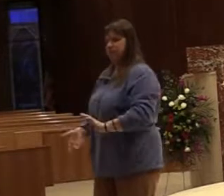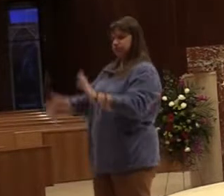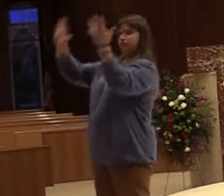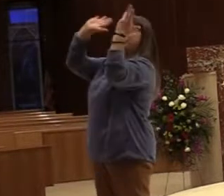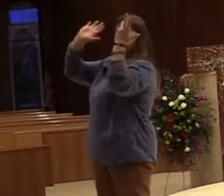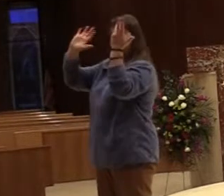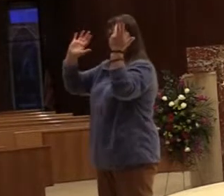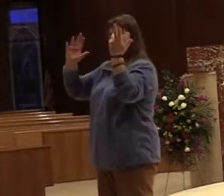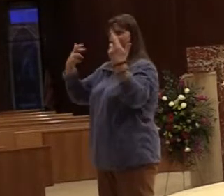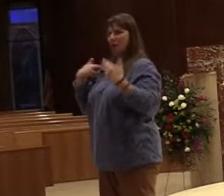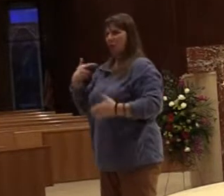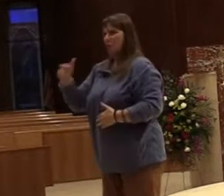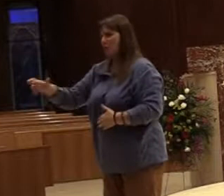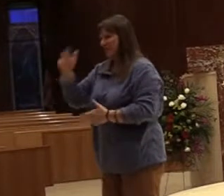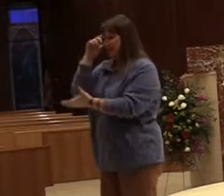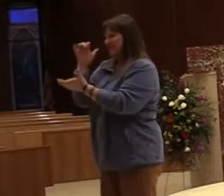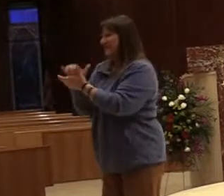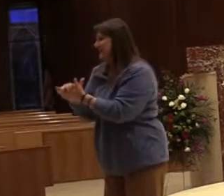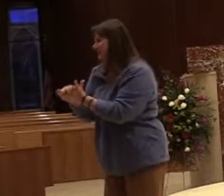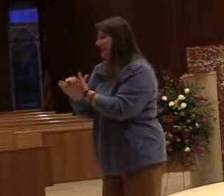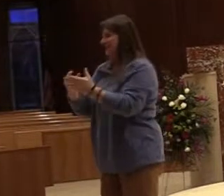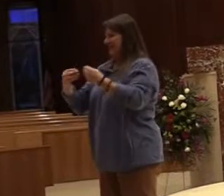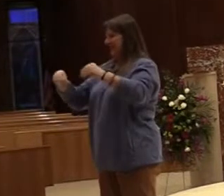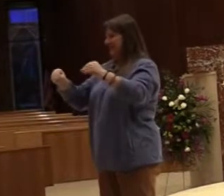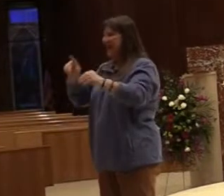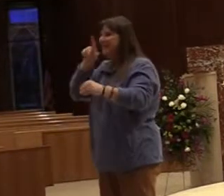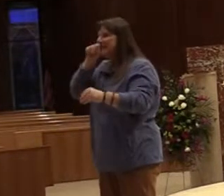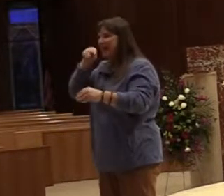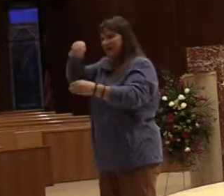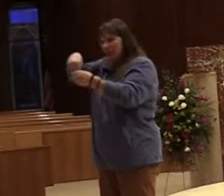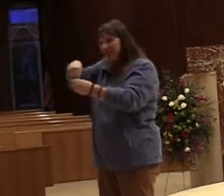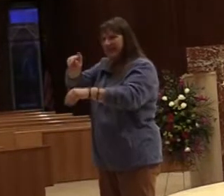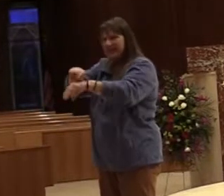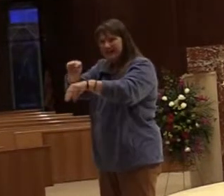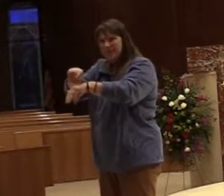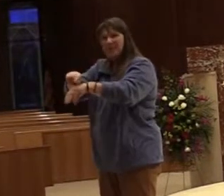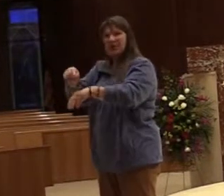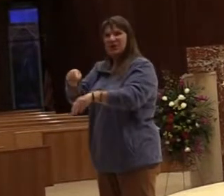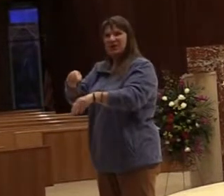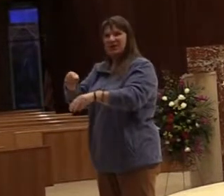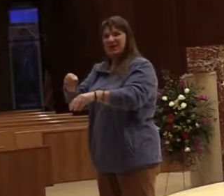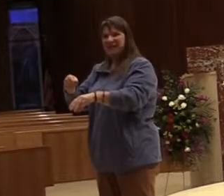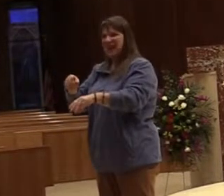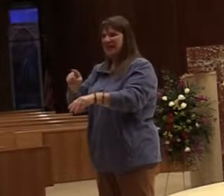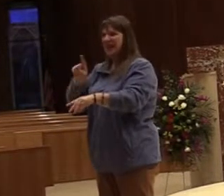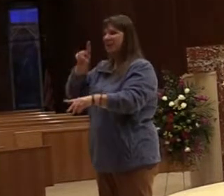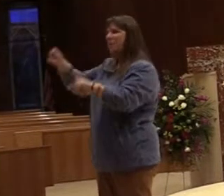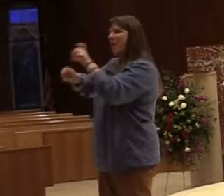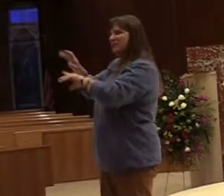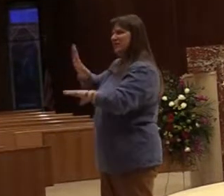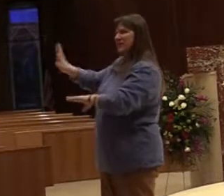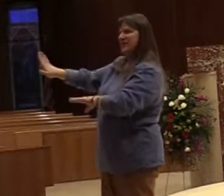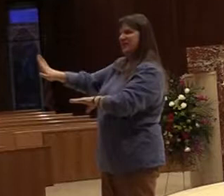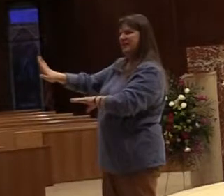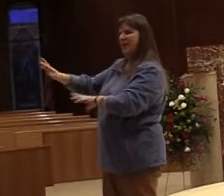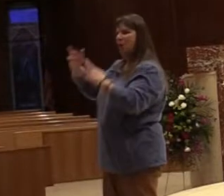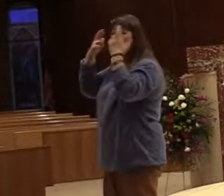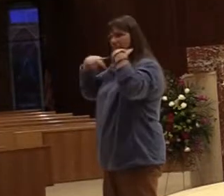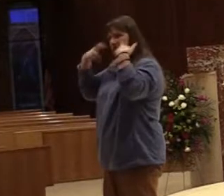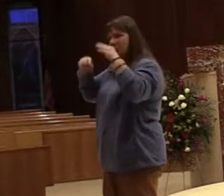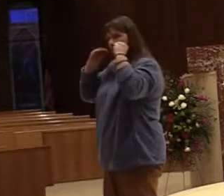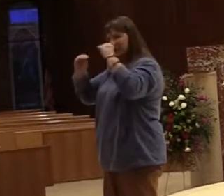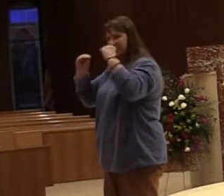ideas of the time of selling them in this marketplace, and kind of questioning the traditional rabbinical